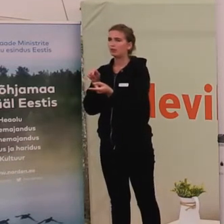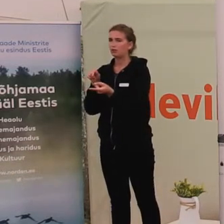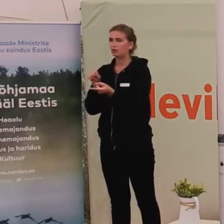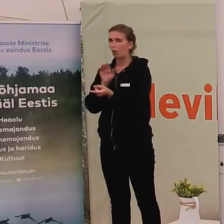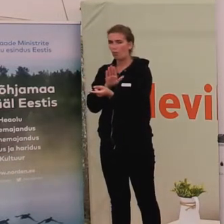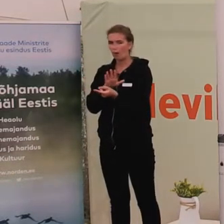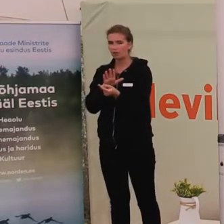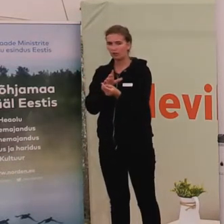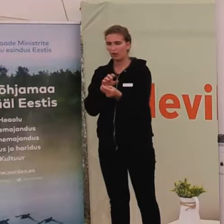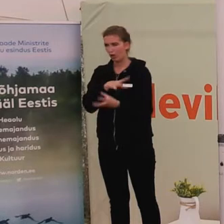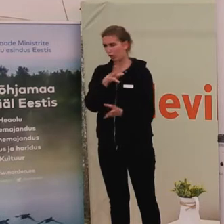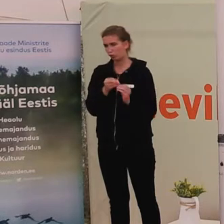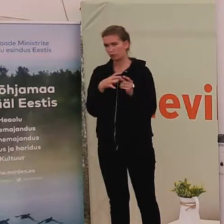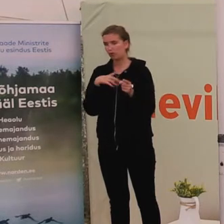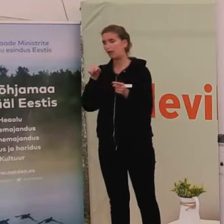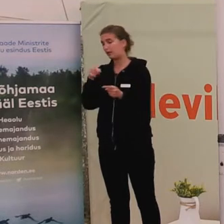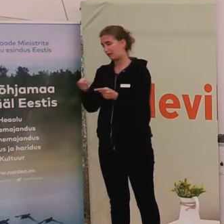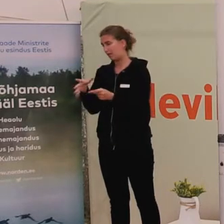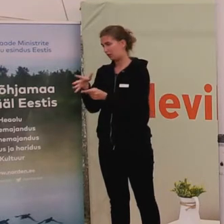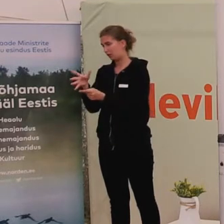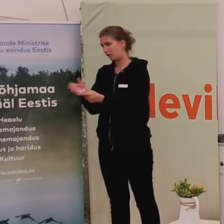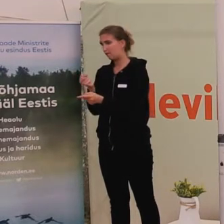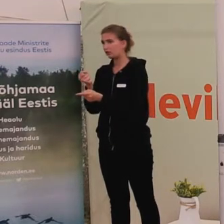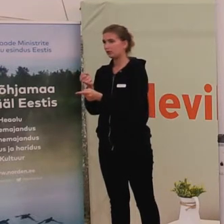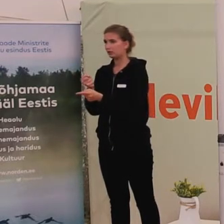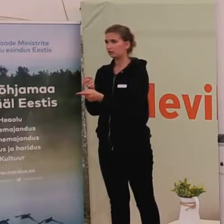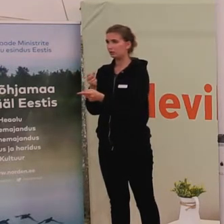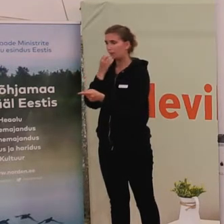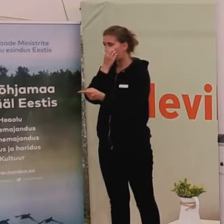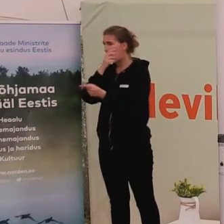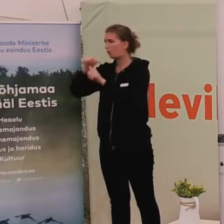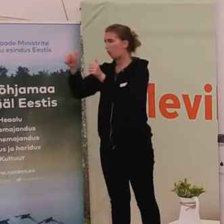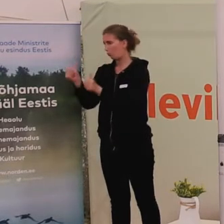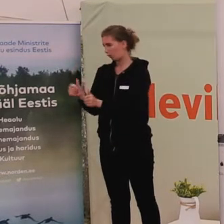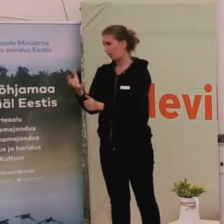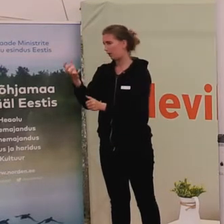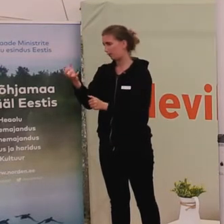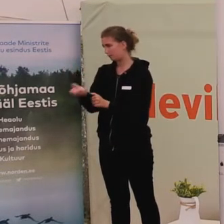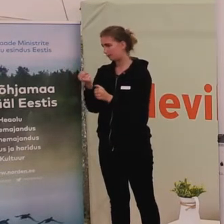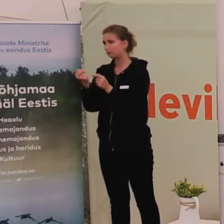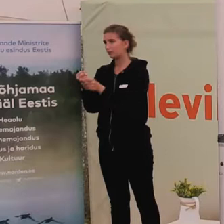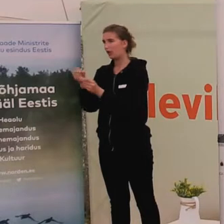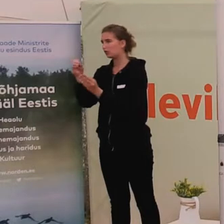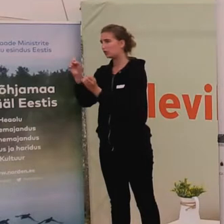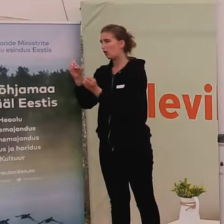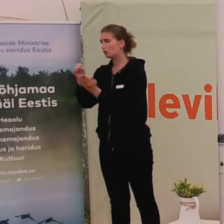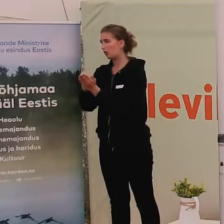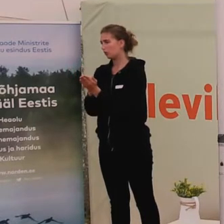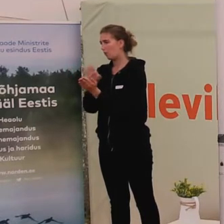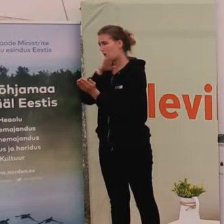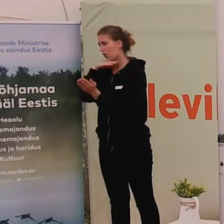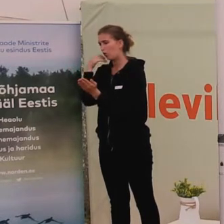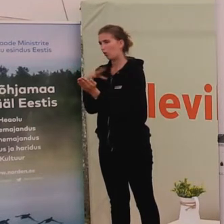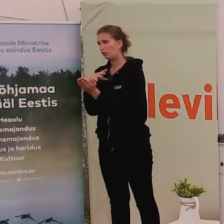quantitative terms. They took a big governmental fiscal model full of fiscal data and data